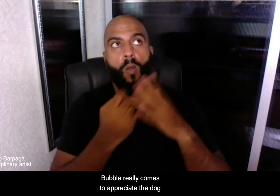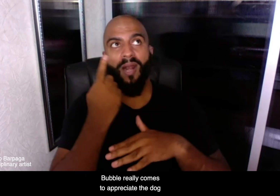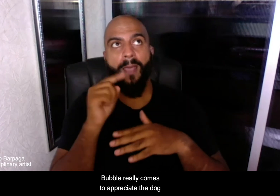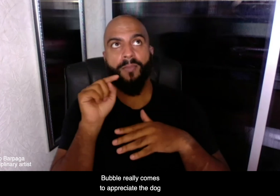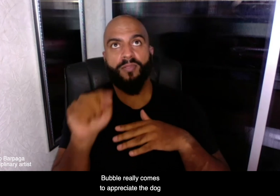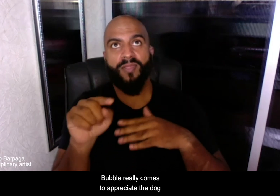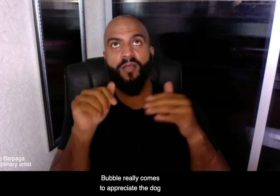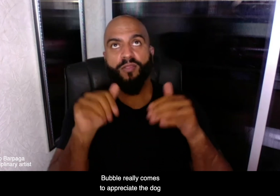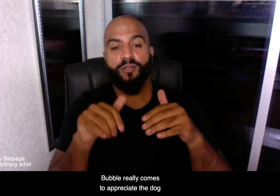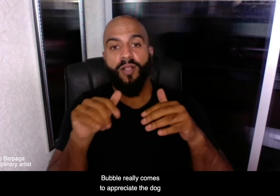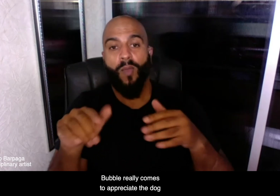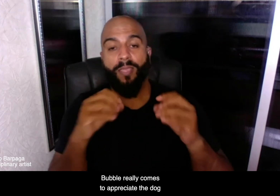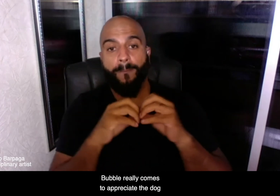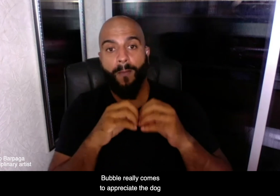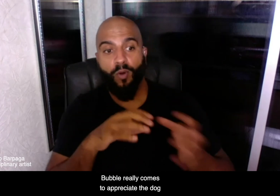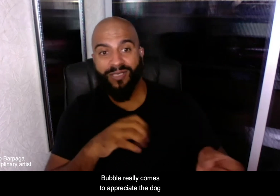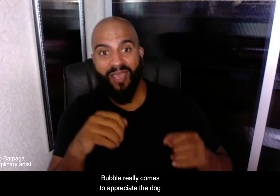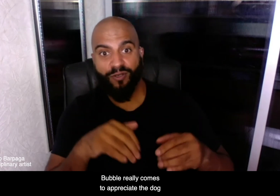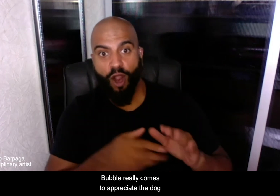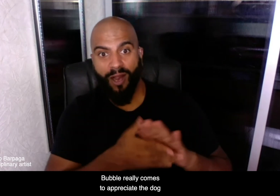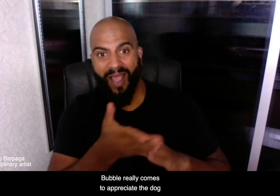Bubble really comes to appreciate the dog.